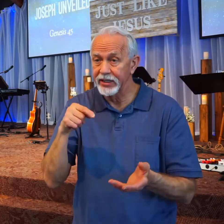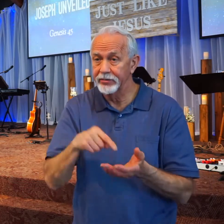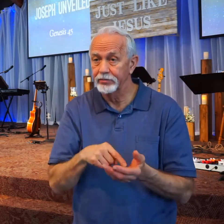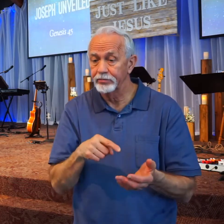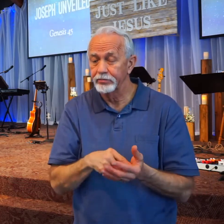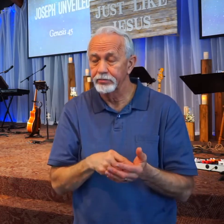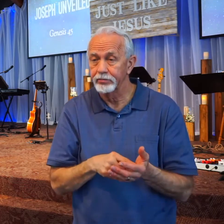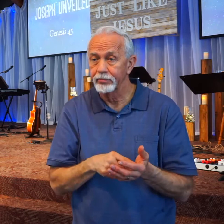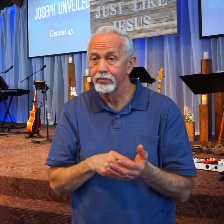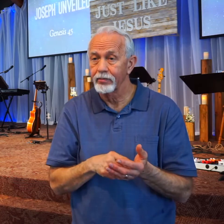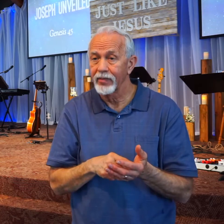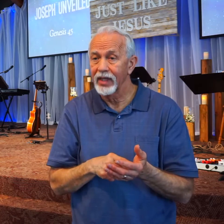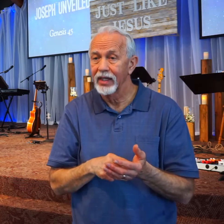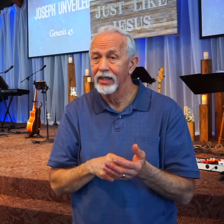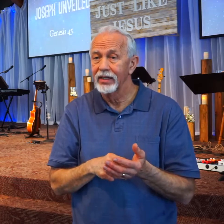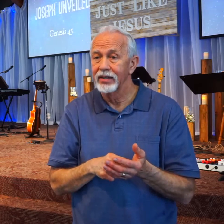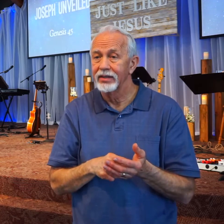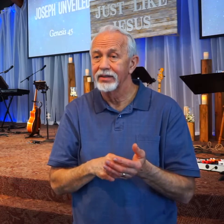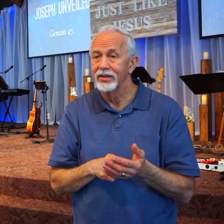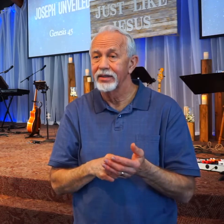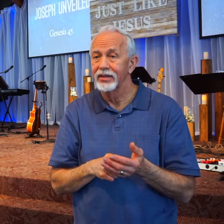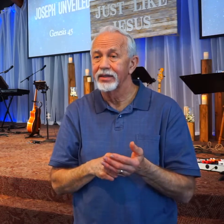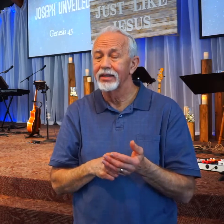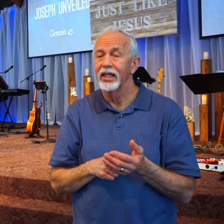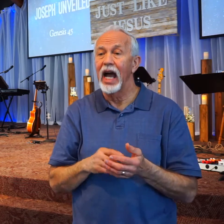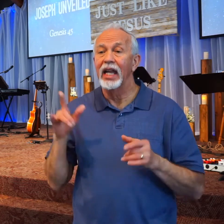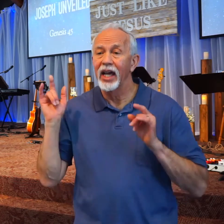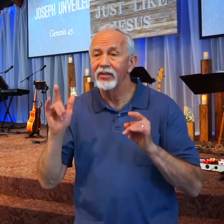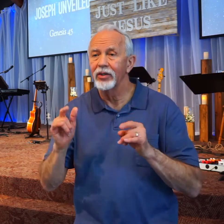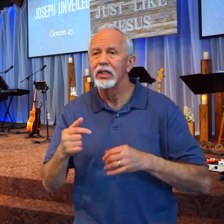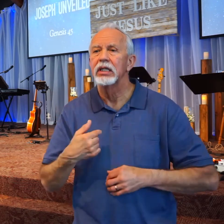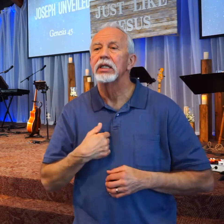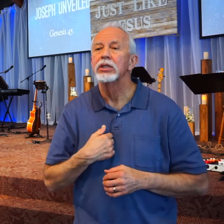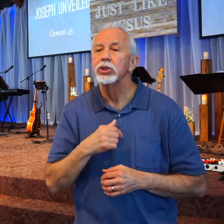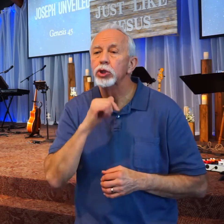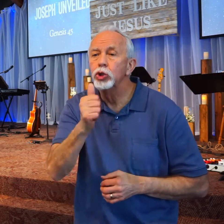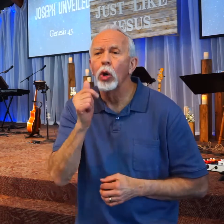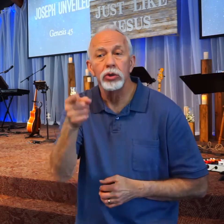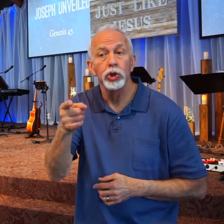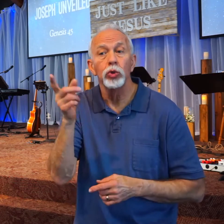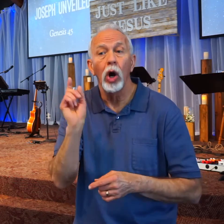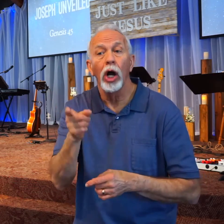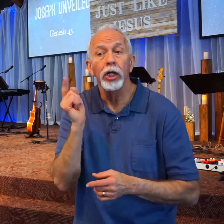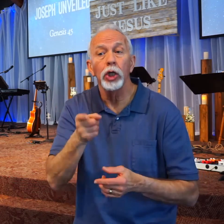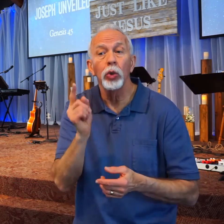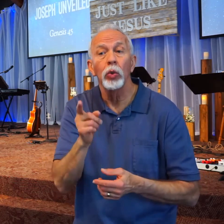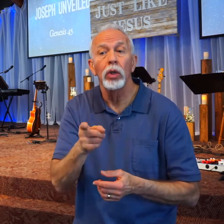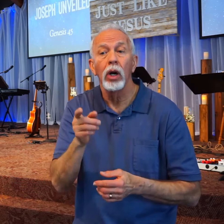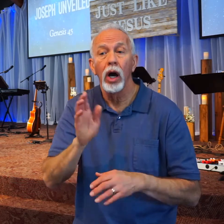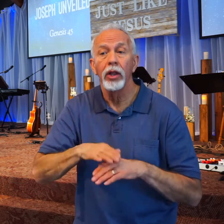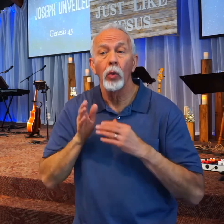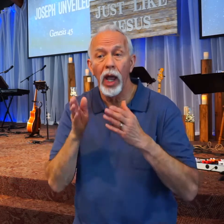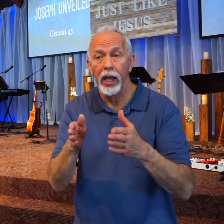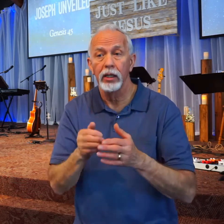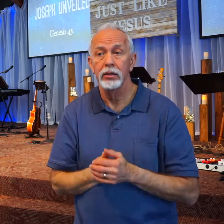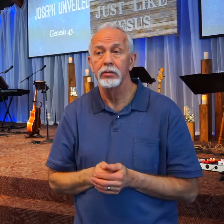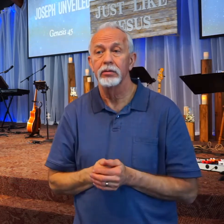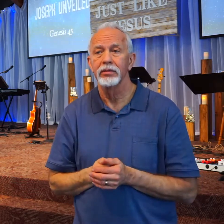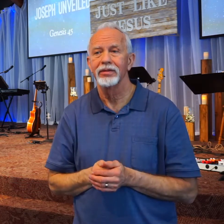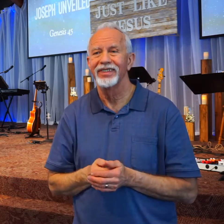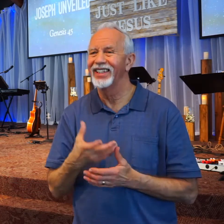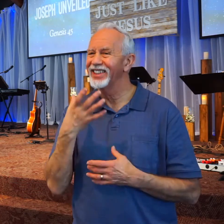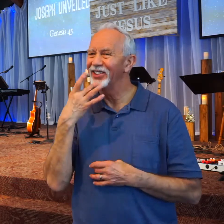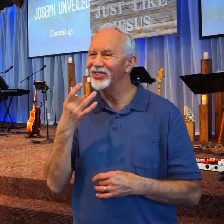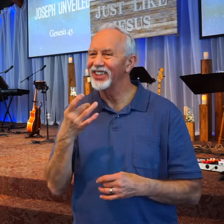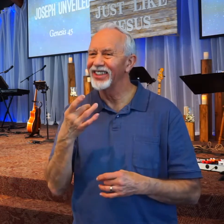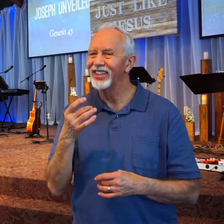And what does he say to them? He says, not I love you, but he says, brothers, don't you argue on the way. Isn't it